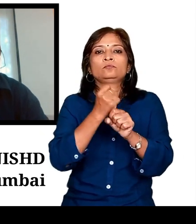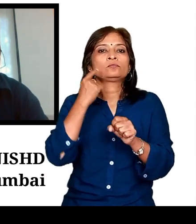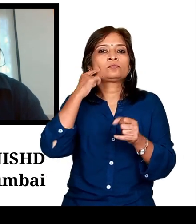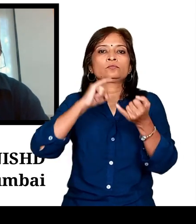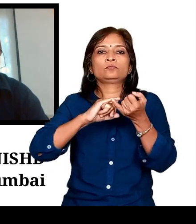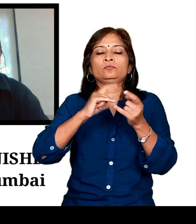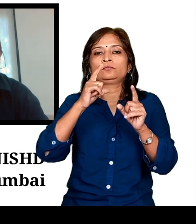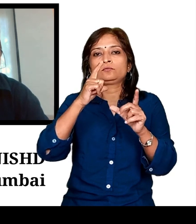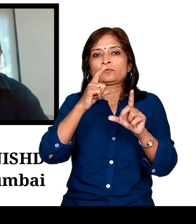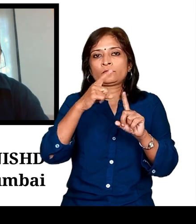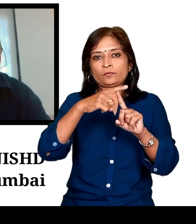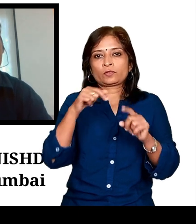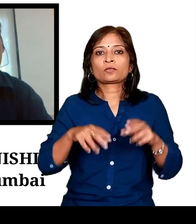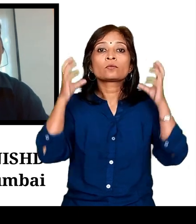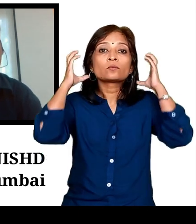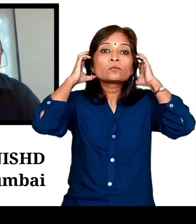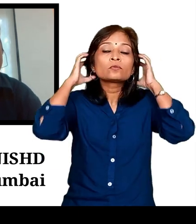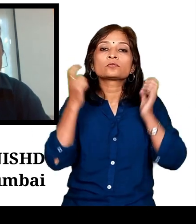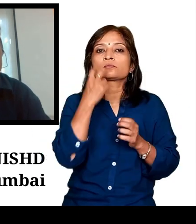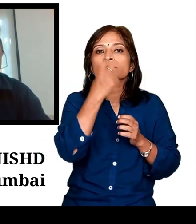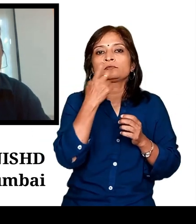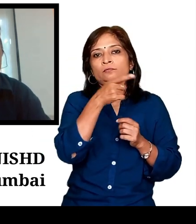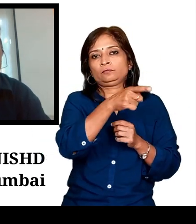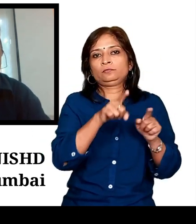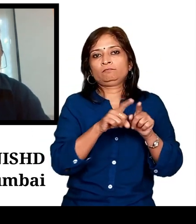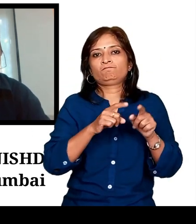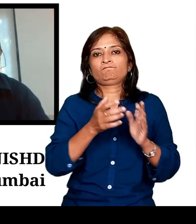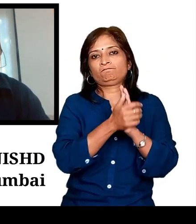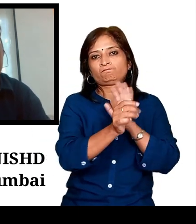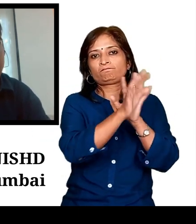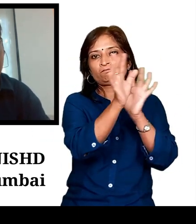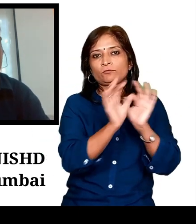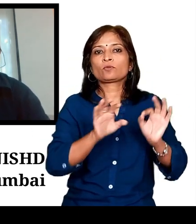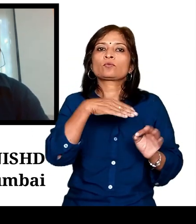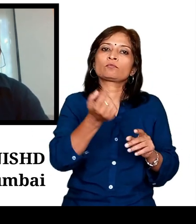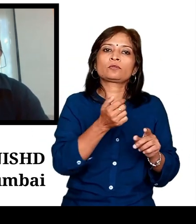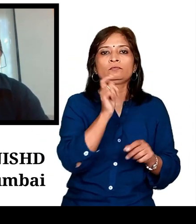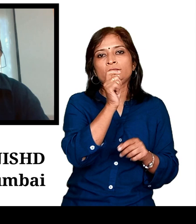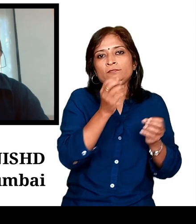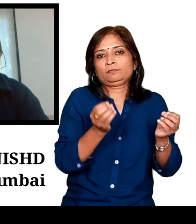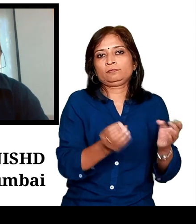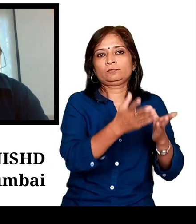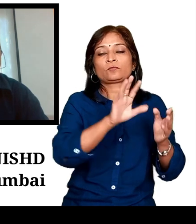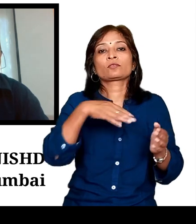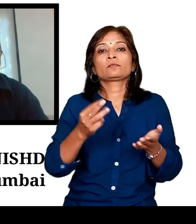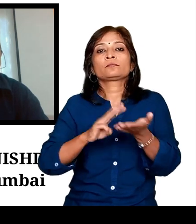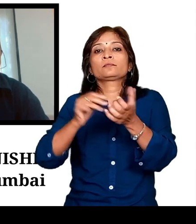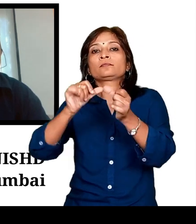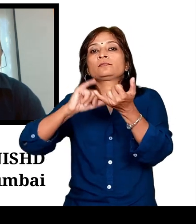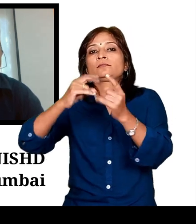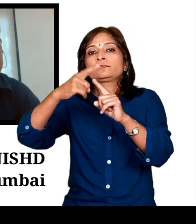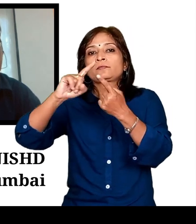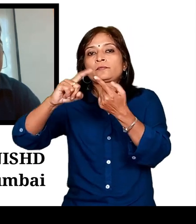speech pathologist also means they become the practitioner for that. Then we have master degree, master in